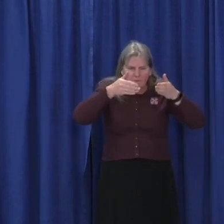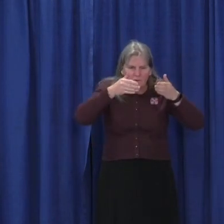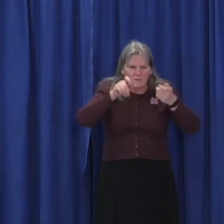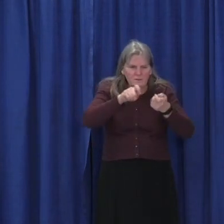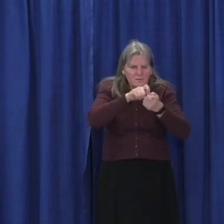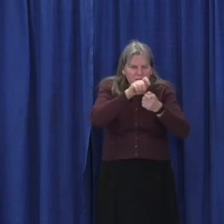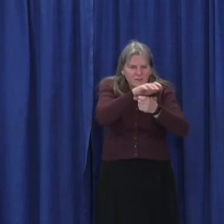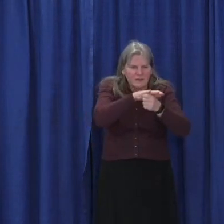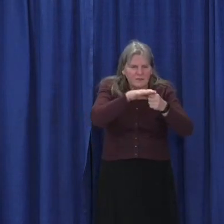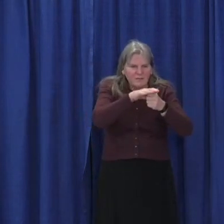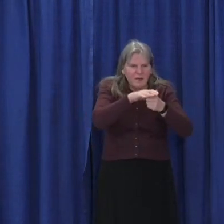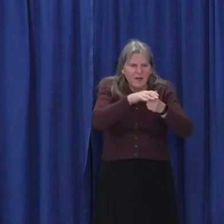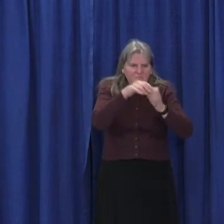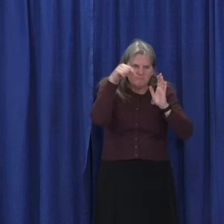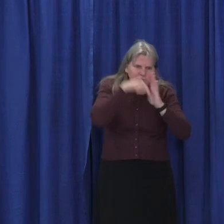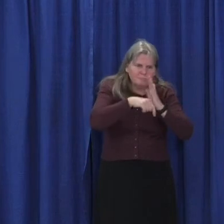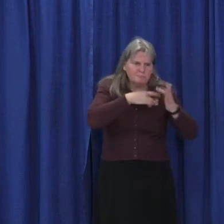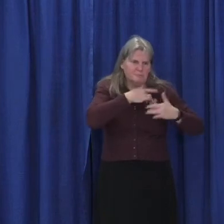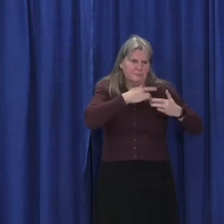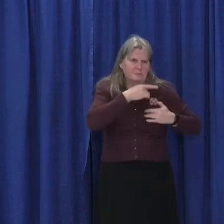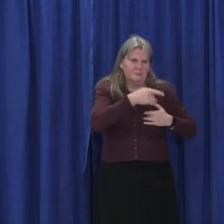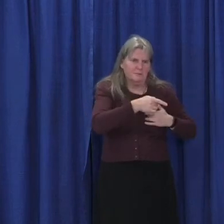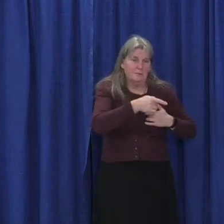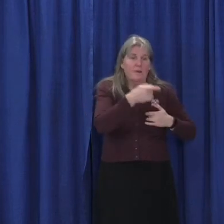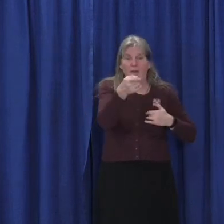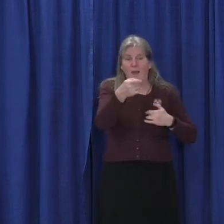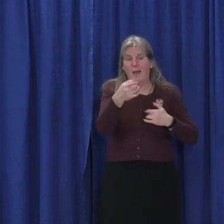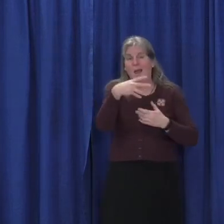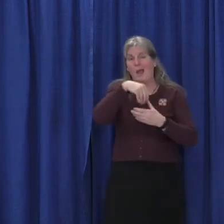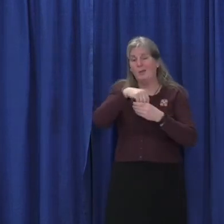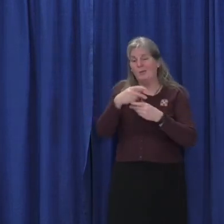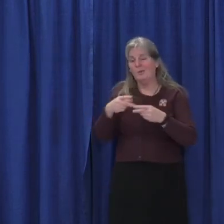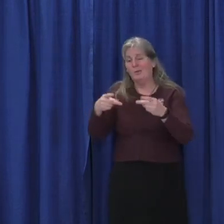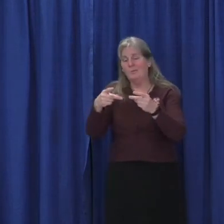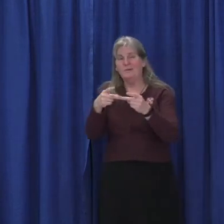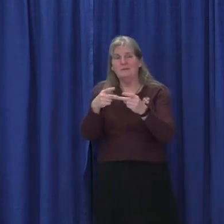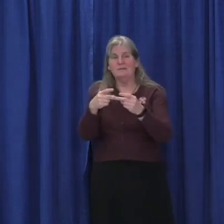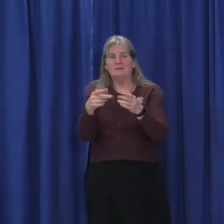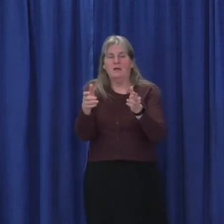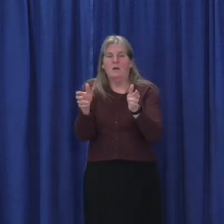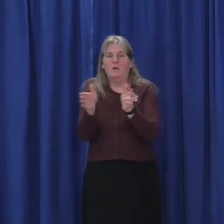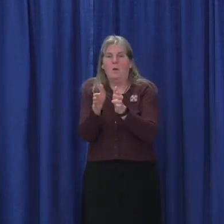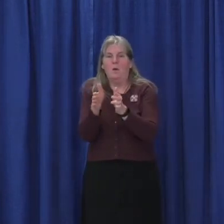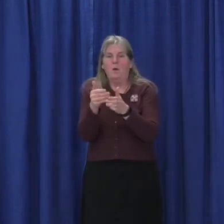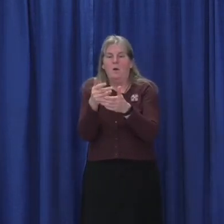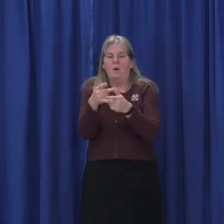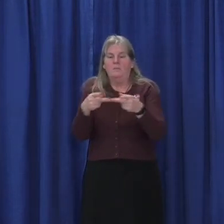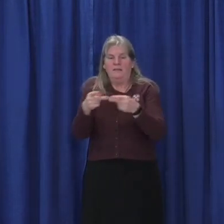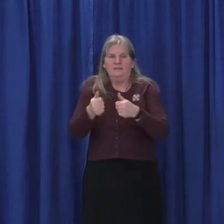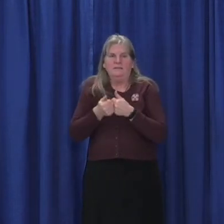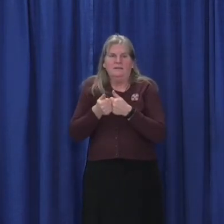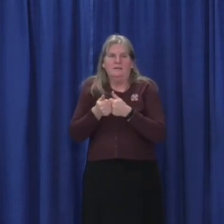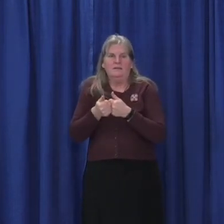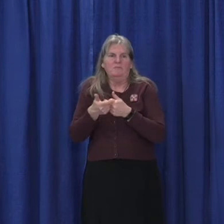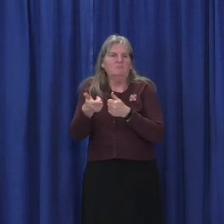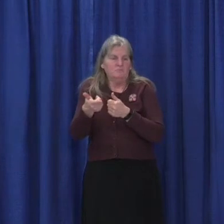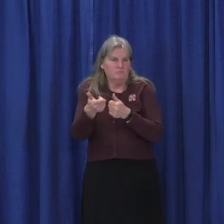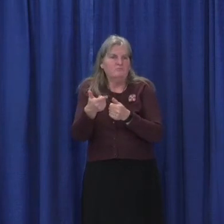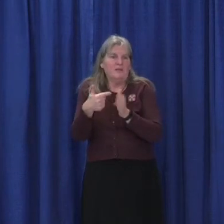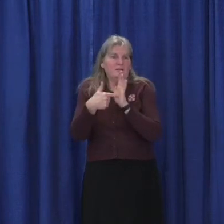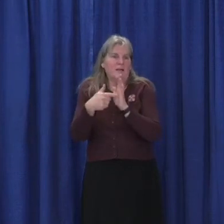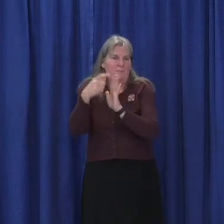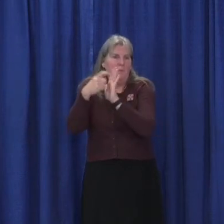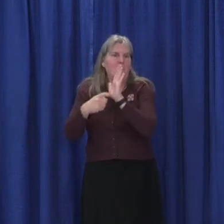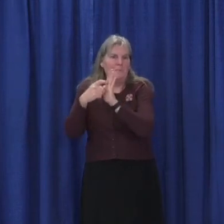where we're most concerned about spread. So that includes places where a lot of people live together in a congregate living setting, including our large mine